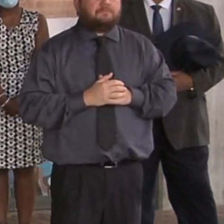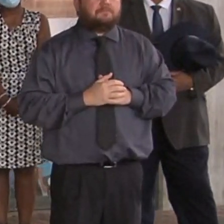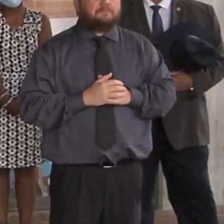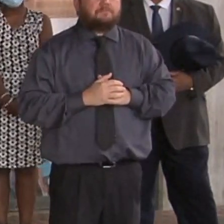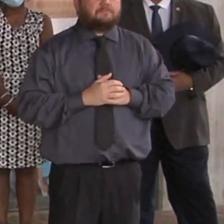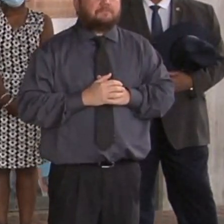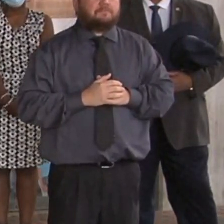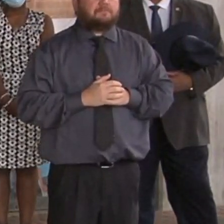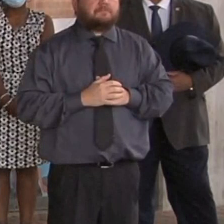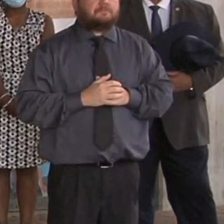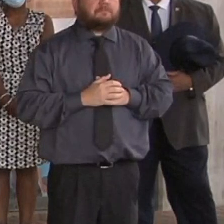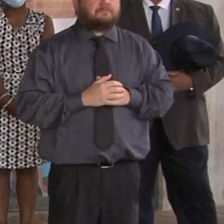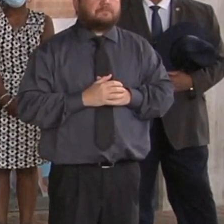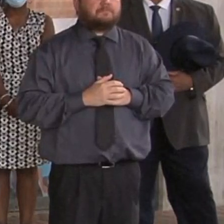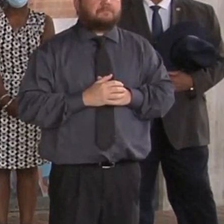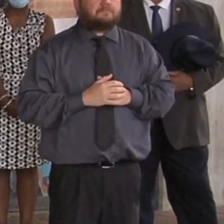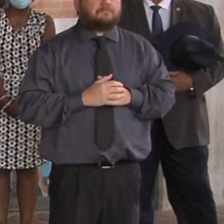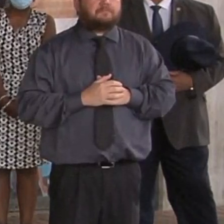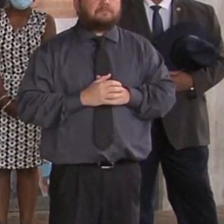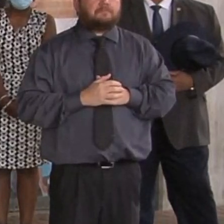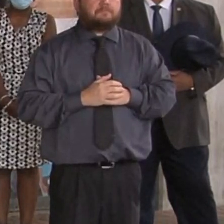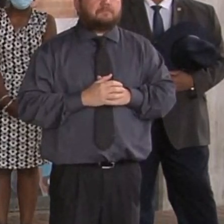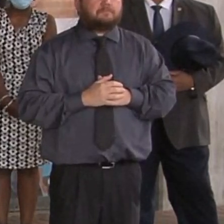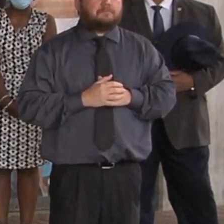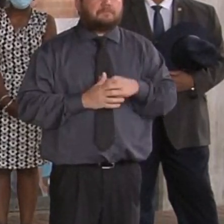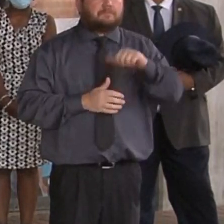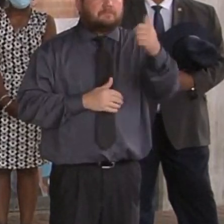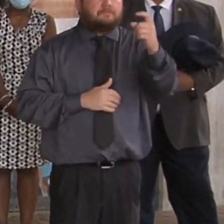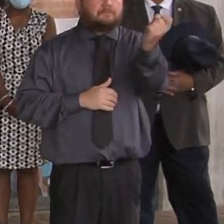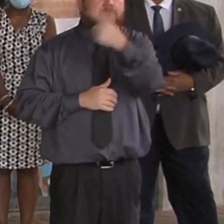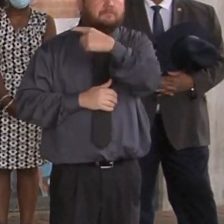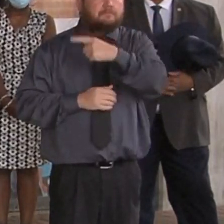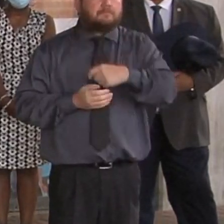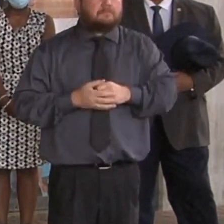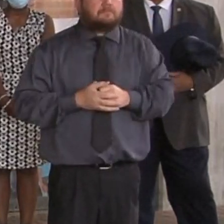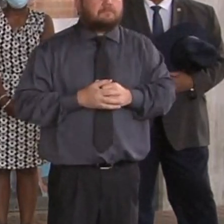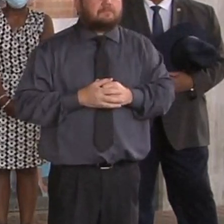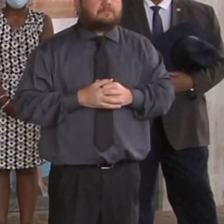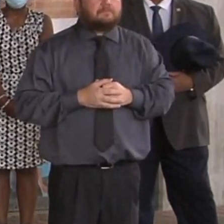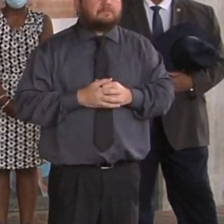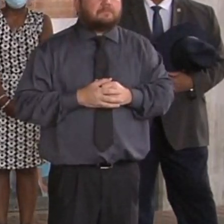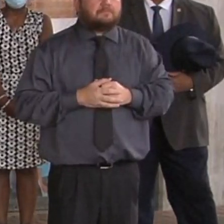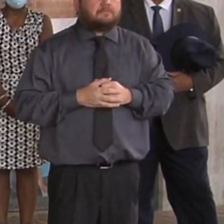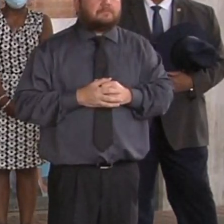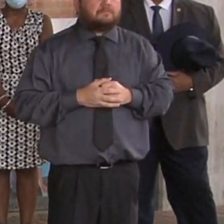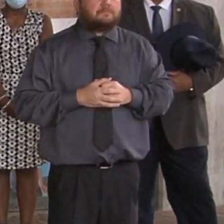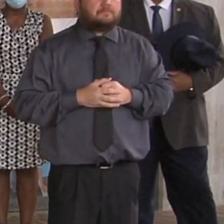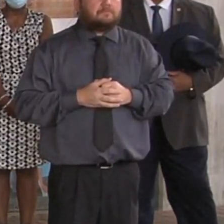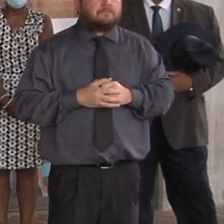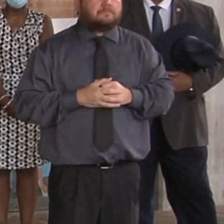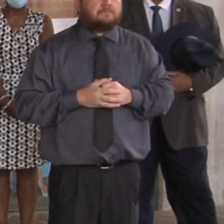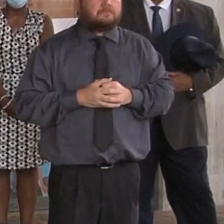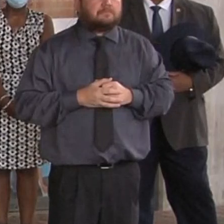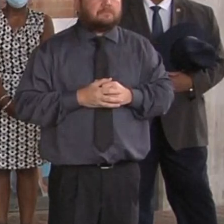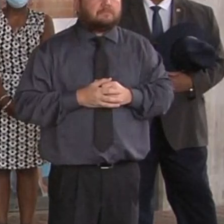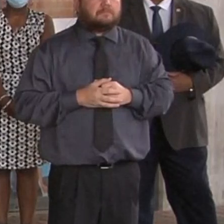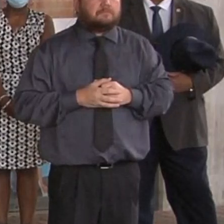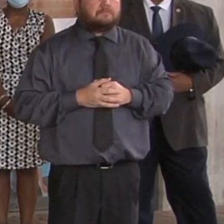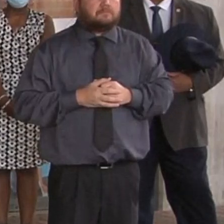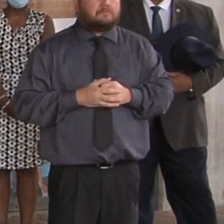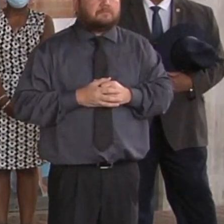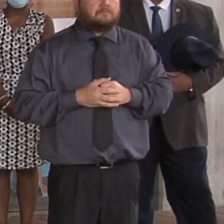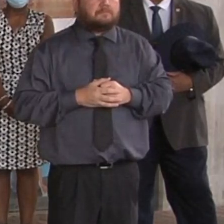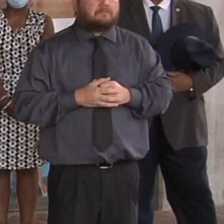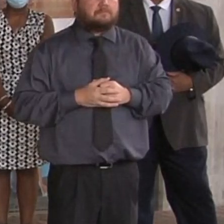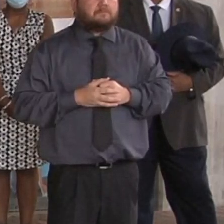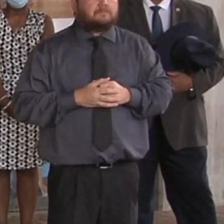Yeah, I literally just heard that. I got a text from one young man that works with me. I have not had a chance to look into it. I don't have an opinion on it. I just literally, before I